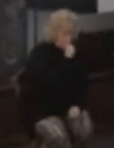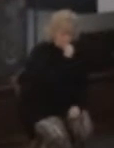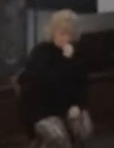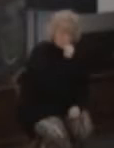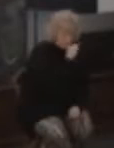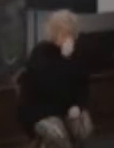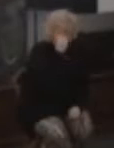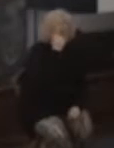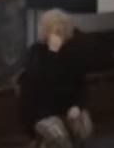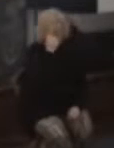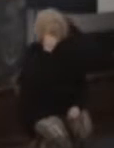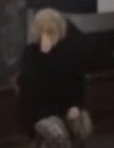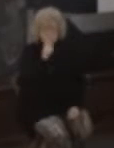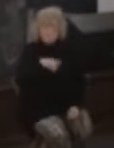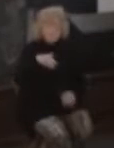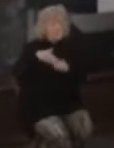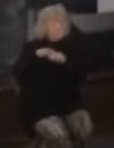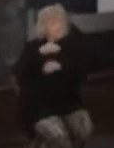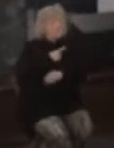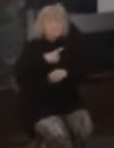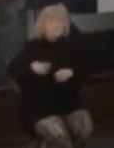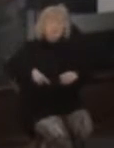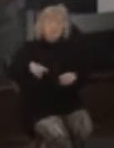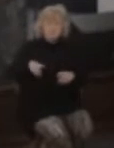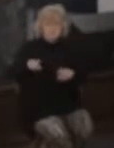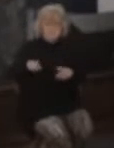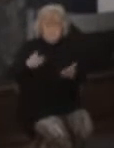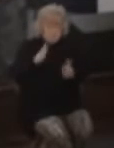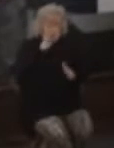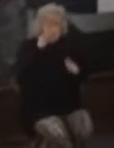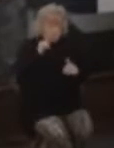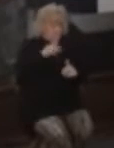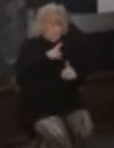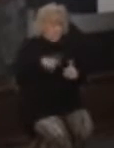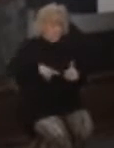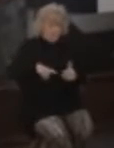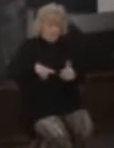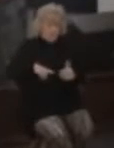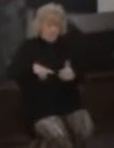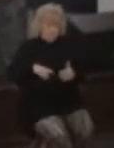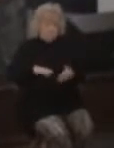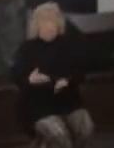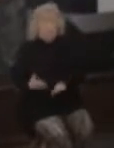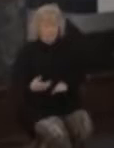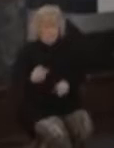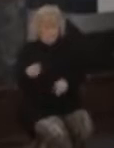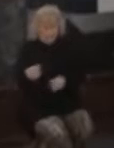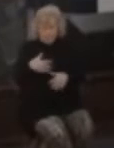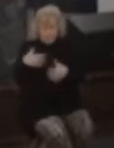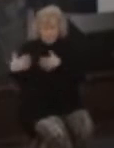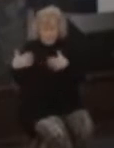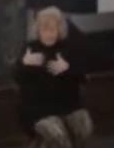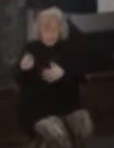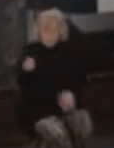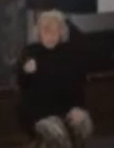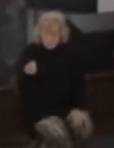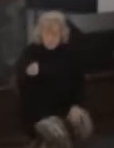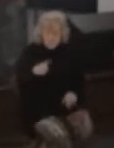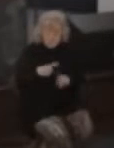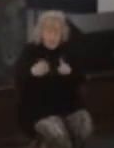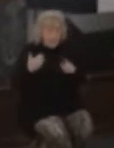don't know, maybe hoping that, David's going to get killed in battle or something. But in everything David did, he had great success